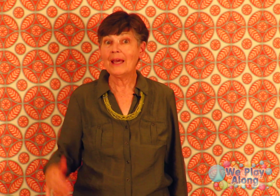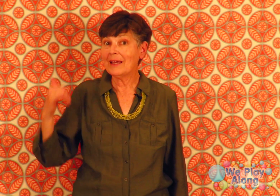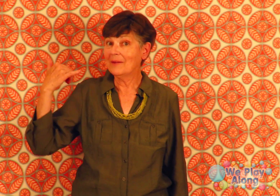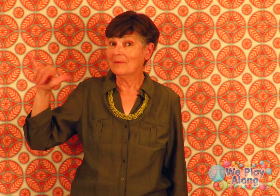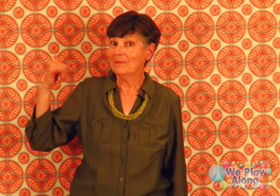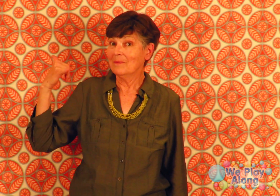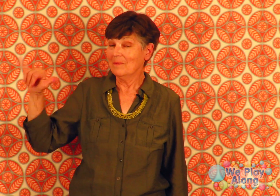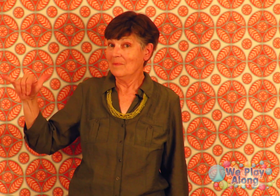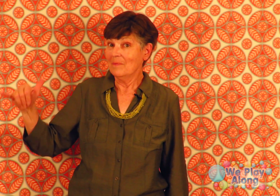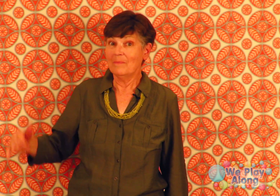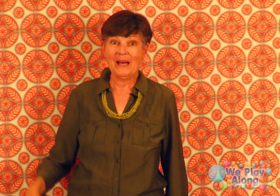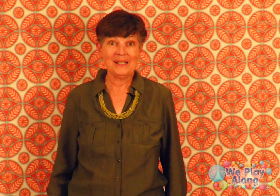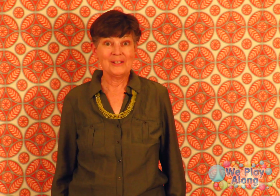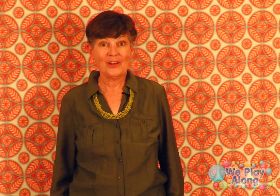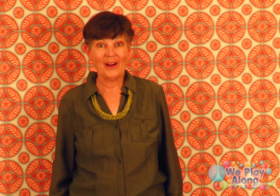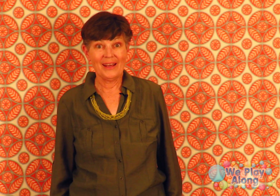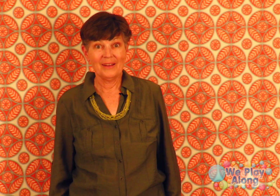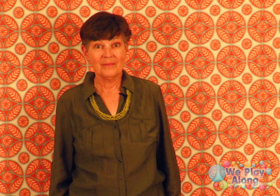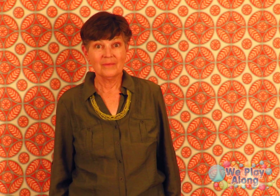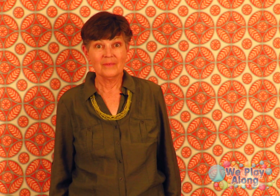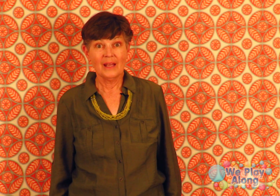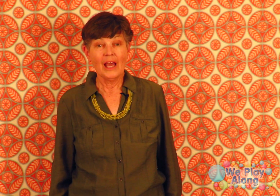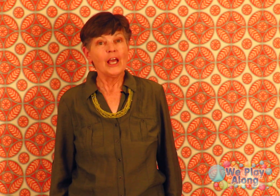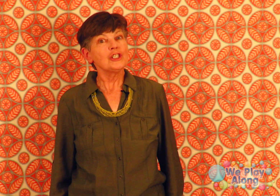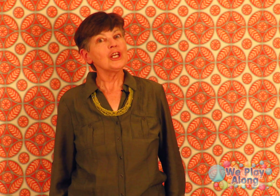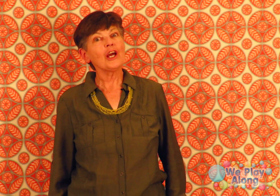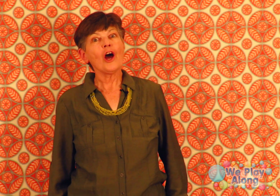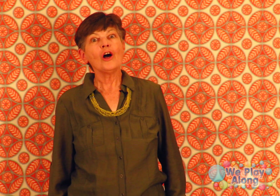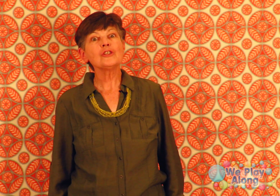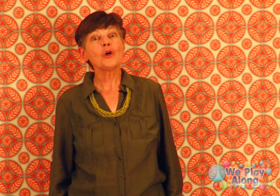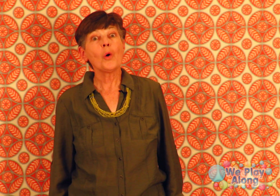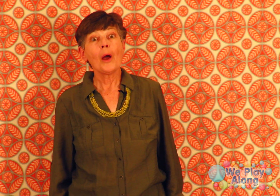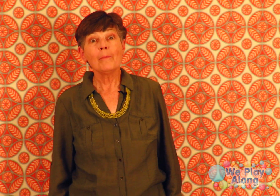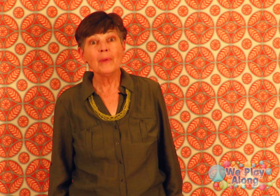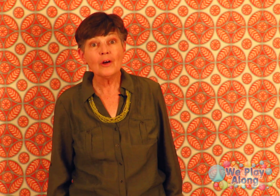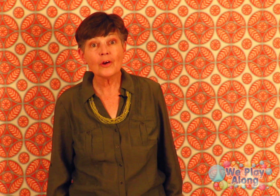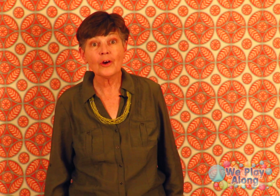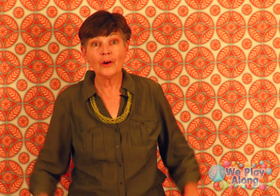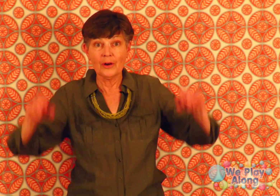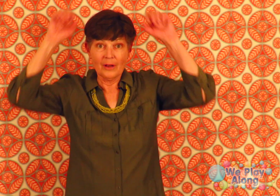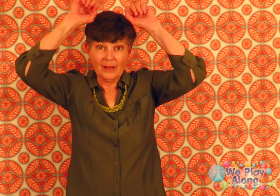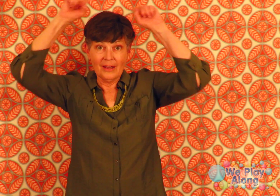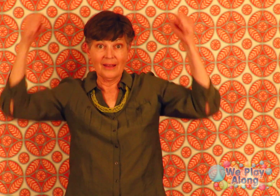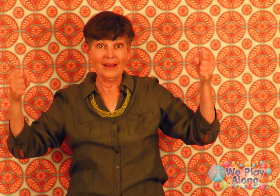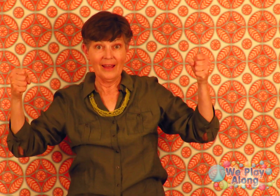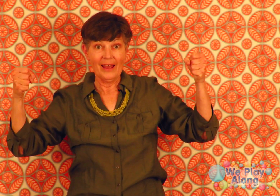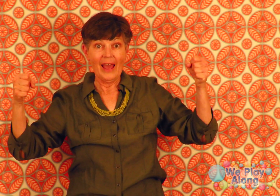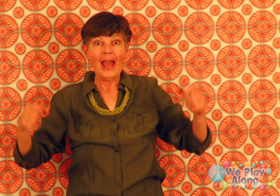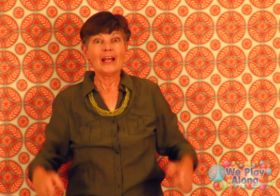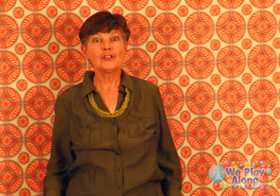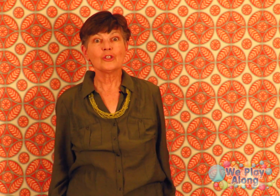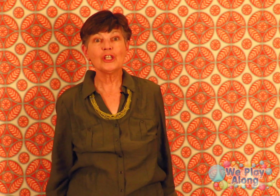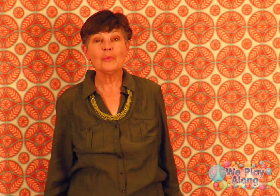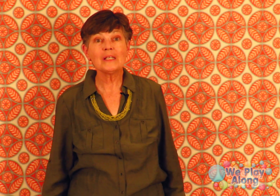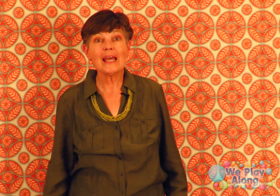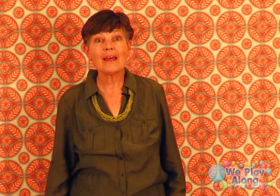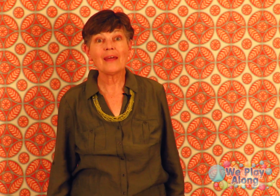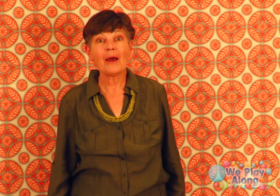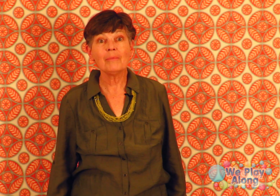big buttons on it. She could also milk her. And so she would take that